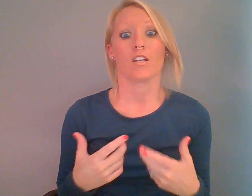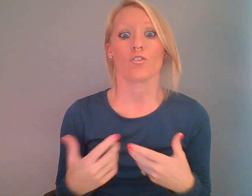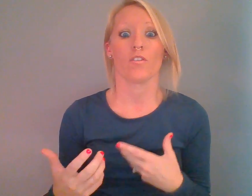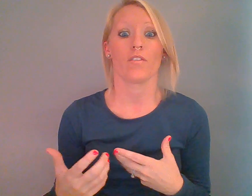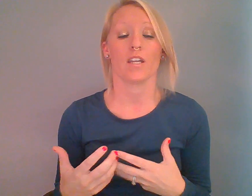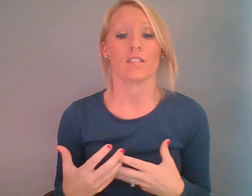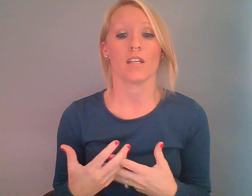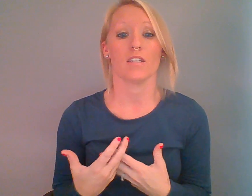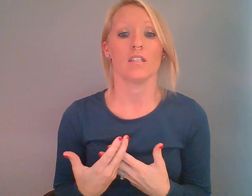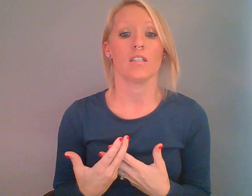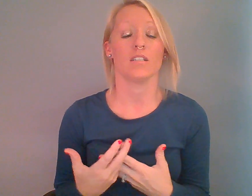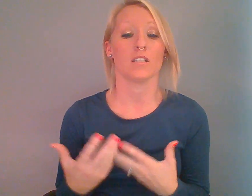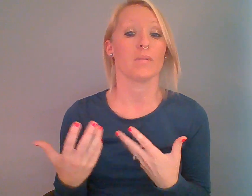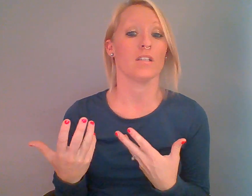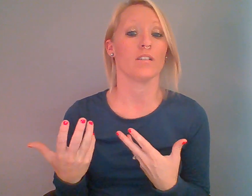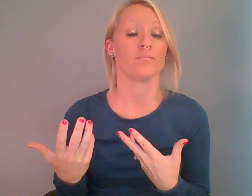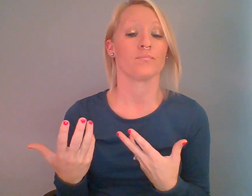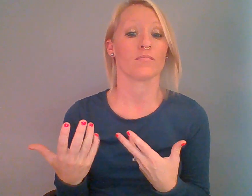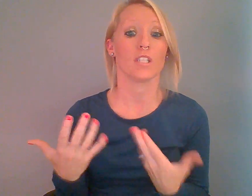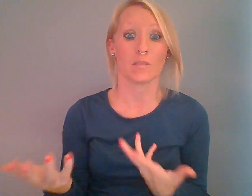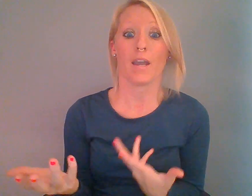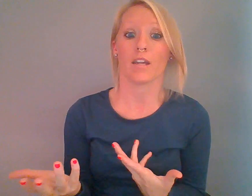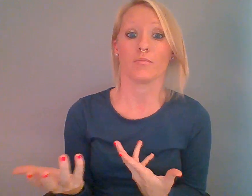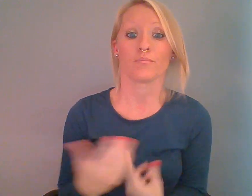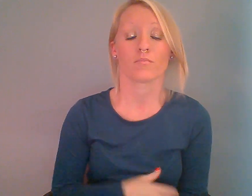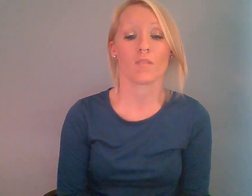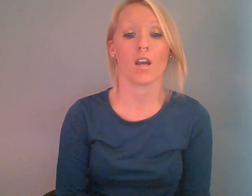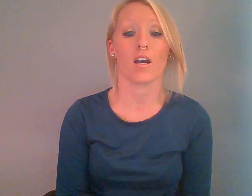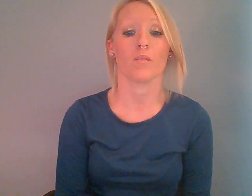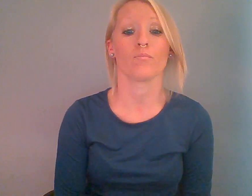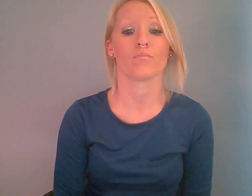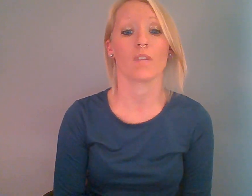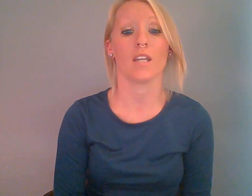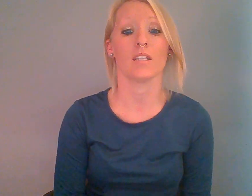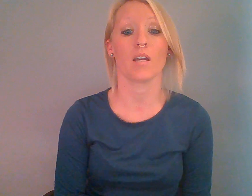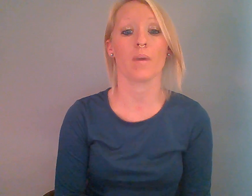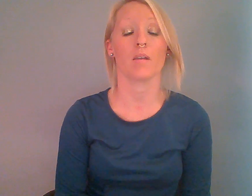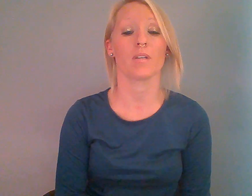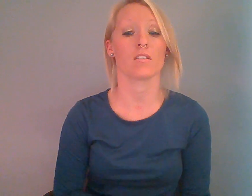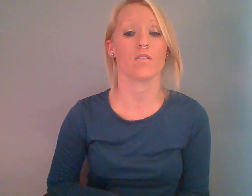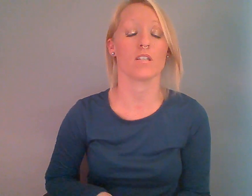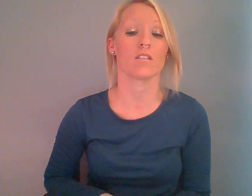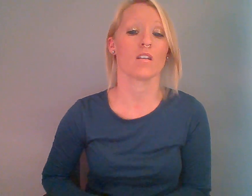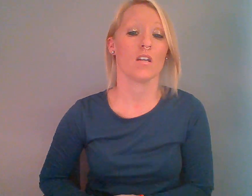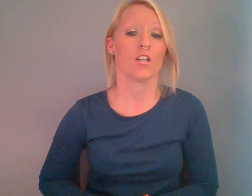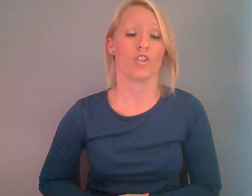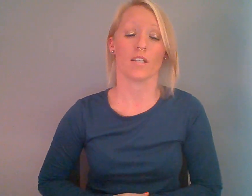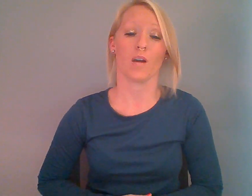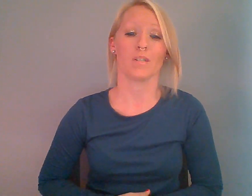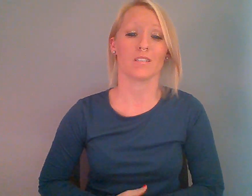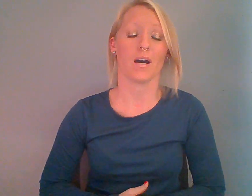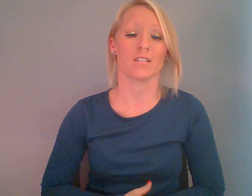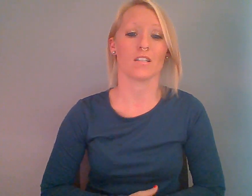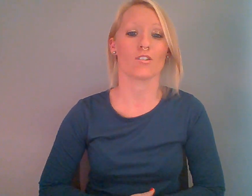financial things that he needs to pay, and he can't pay because of his check not being deposited.